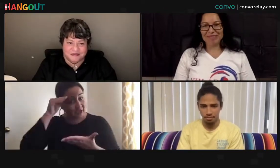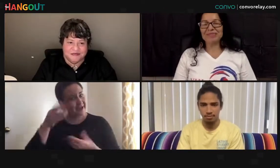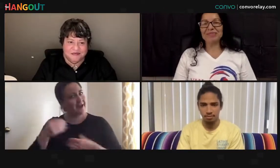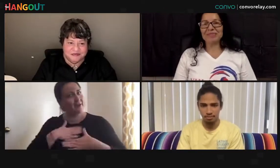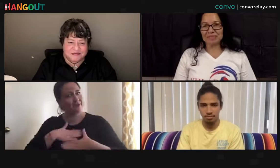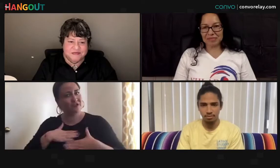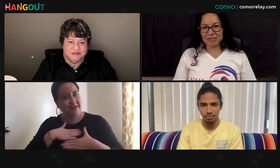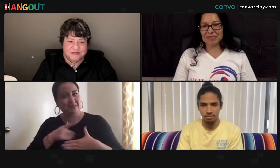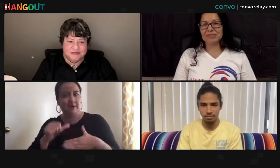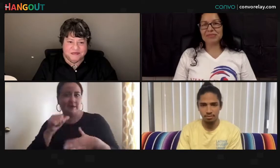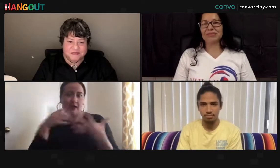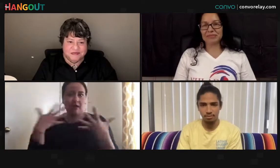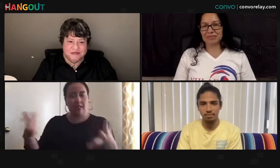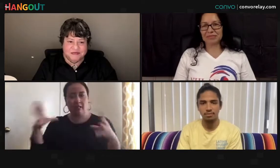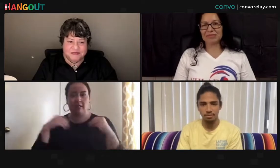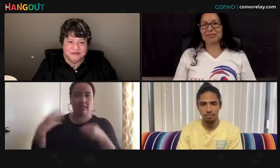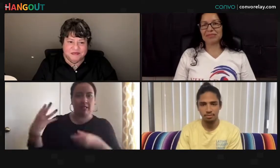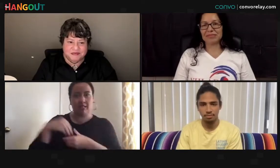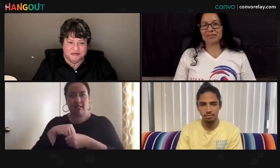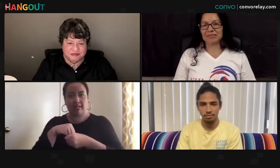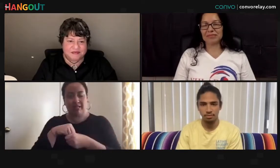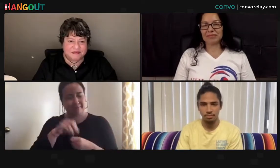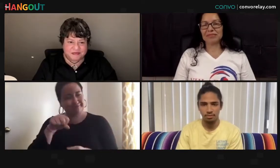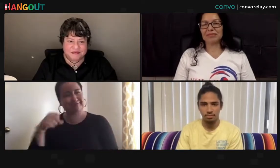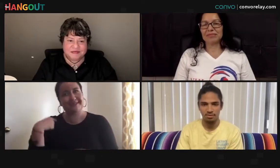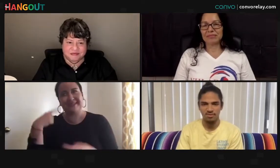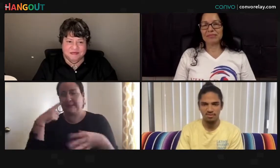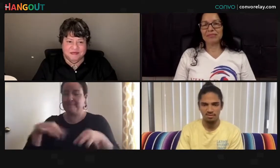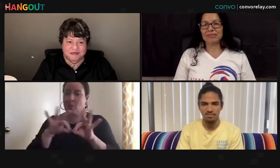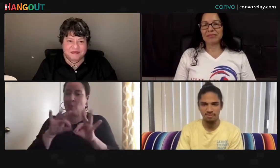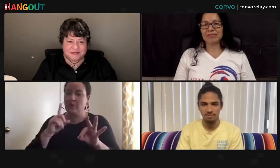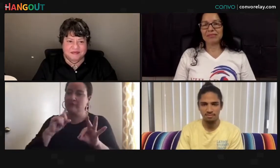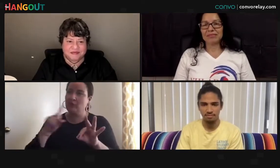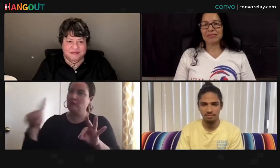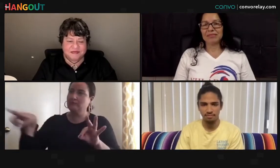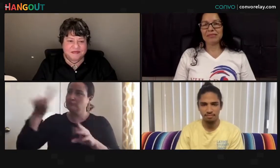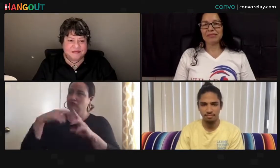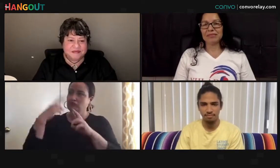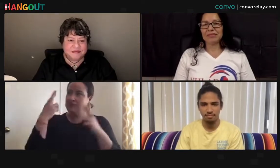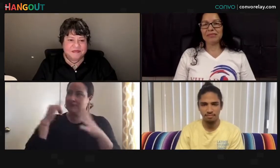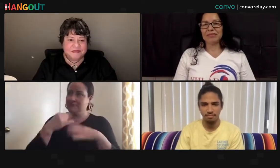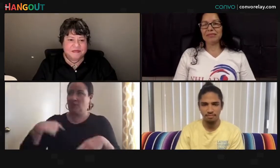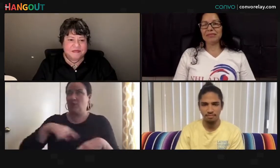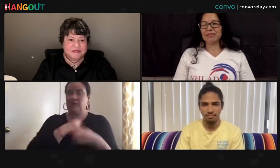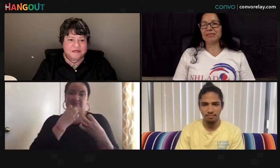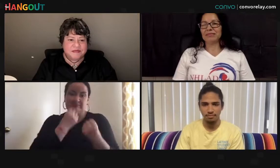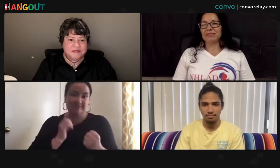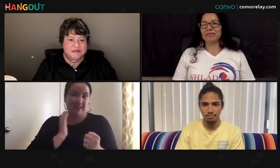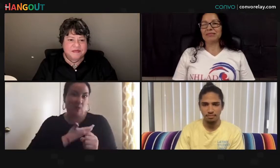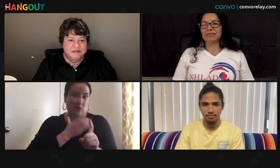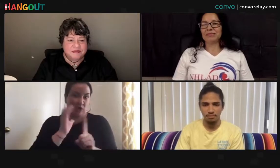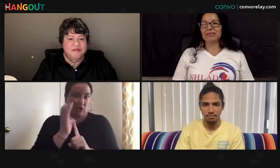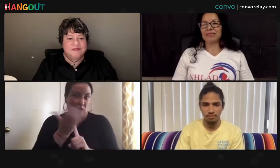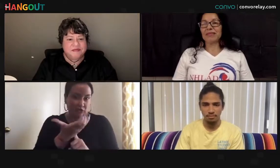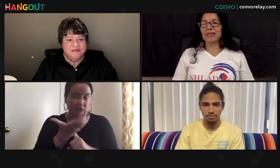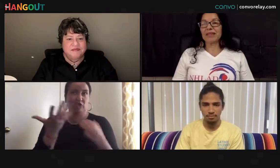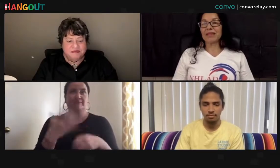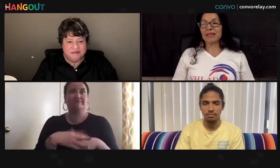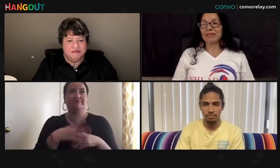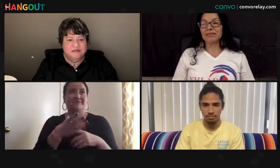can learn about it and appreciate it, but not take it and be a part of you. I think that's what we people need to realize